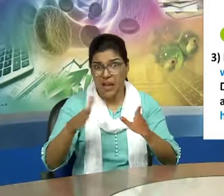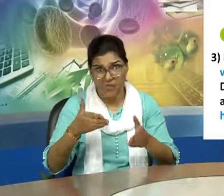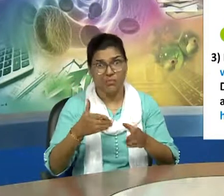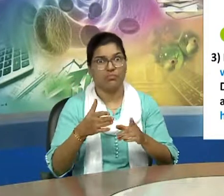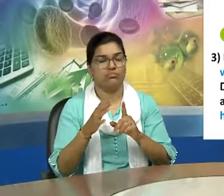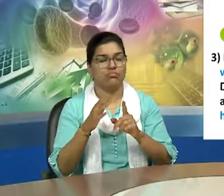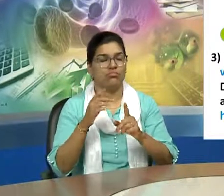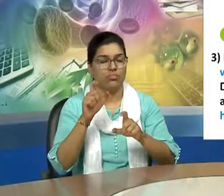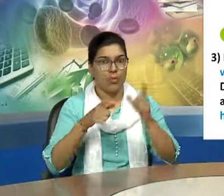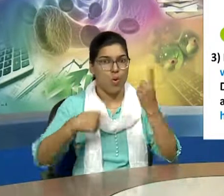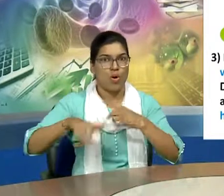land.